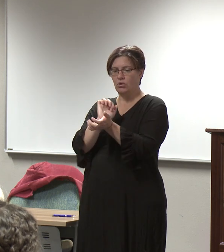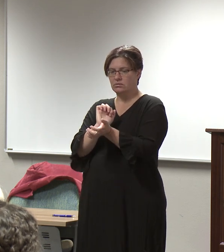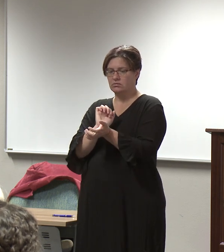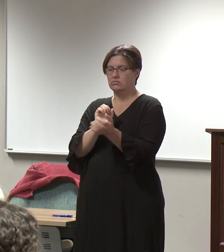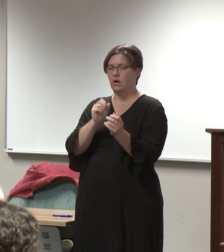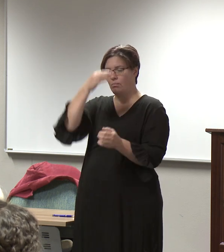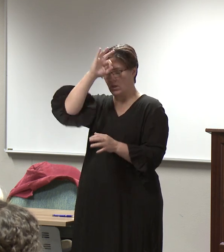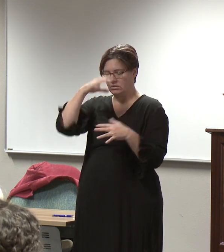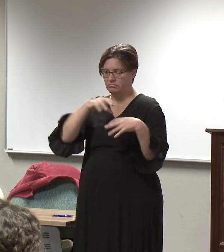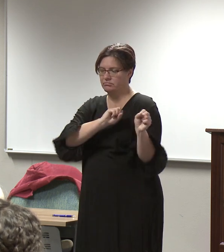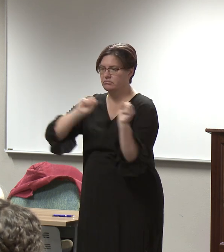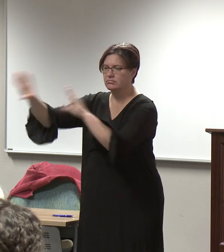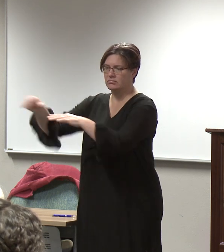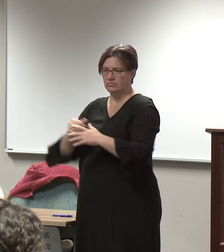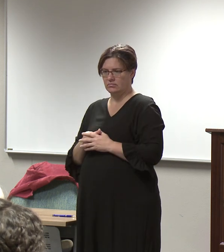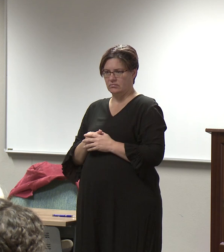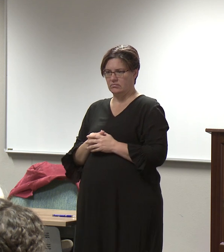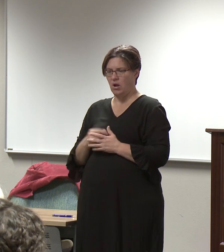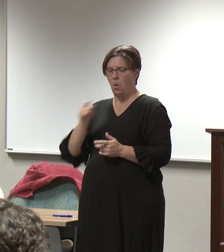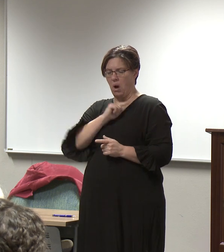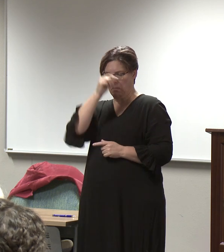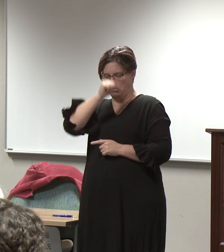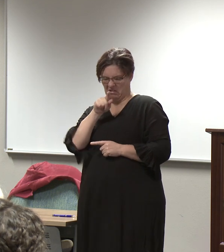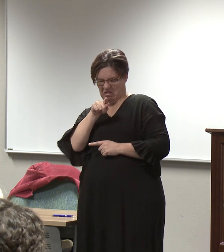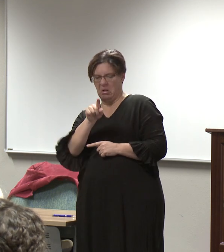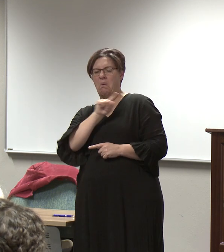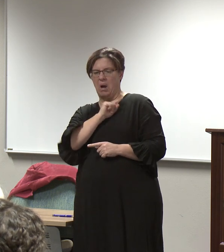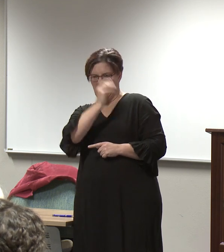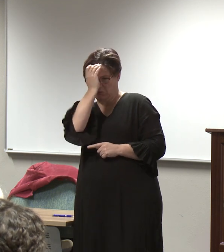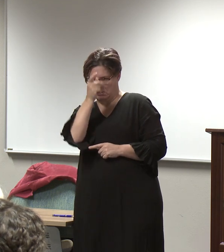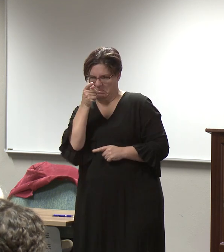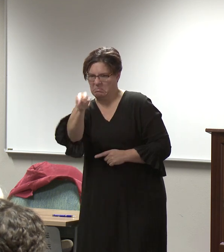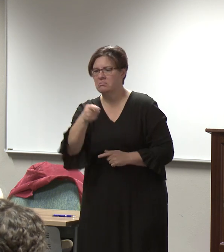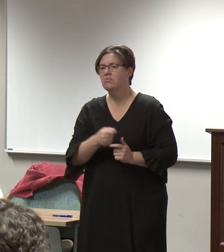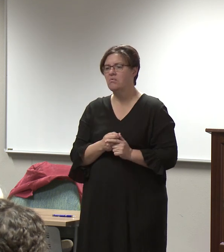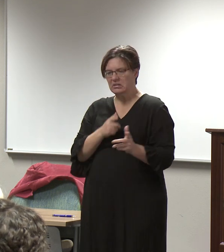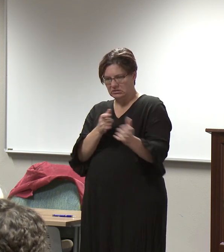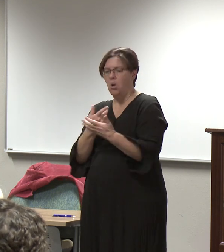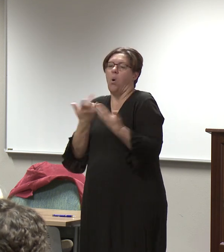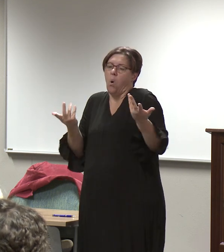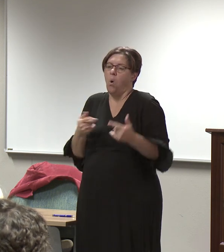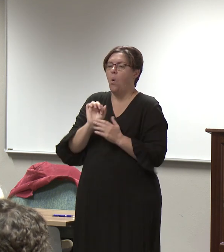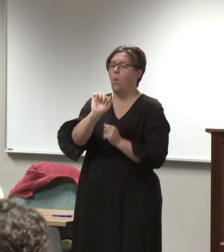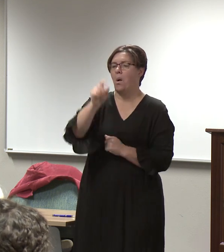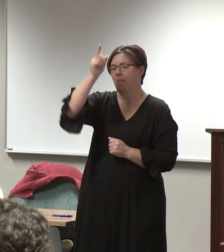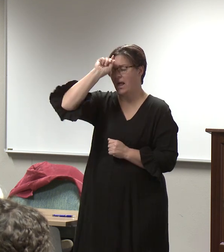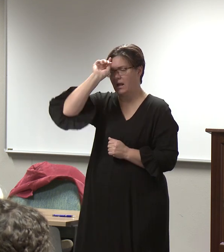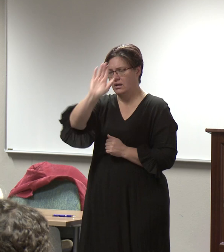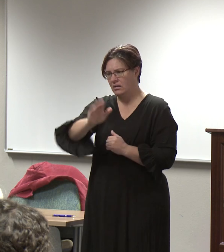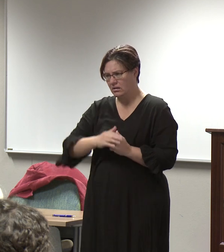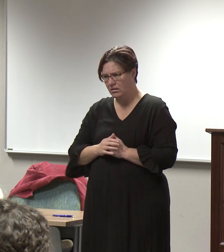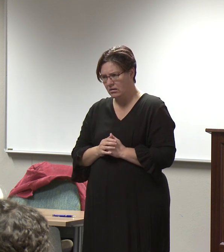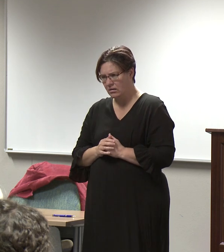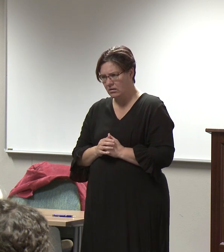by the police, maybe victim of ethnic profiling, just because he's a Muslim, just because he's black, and there's no rate at that